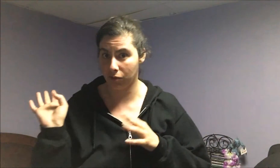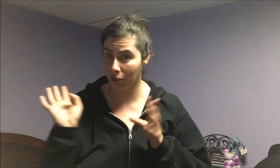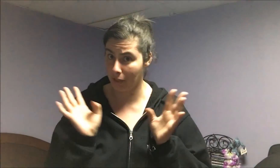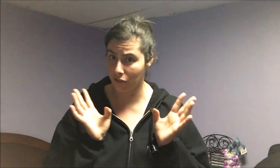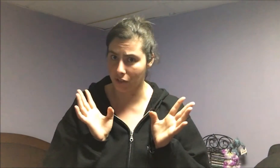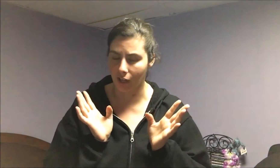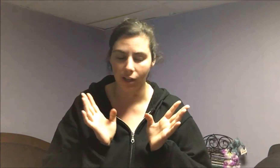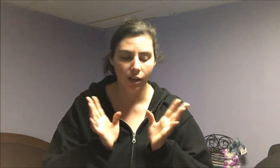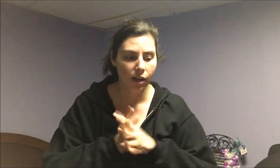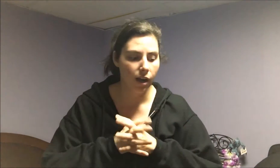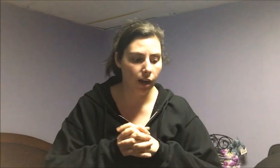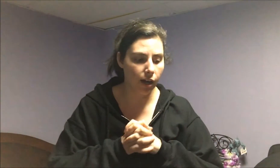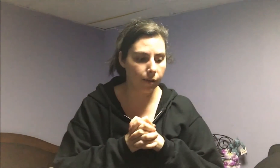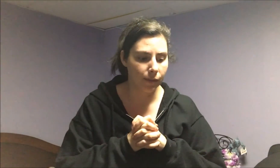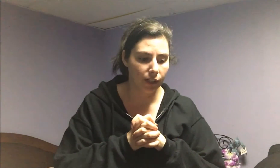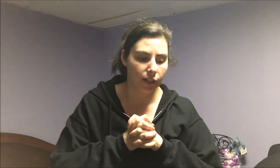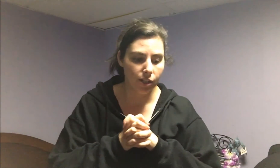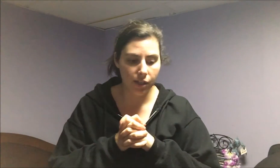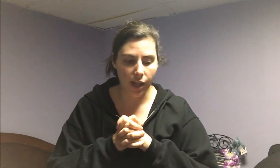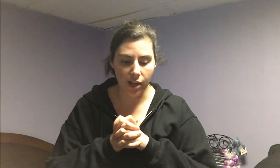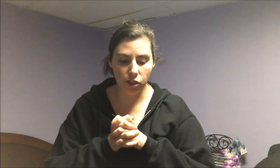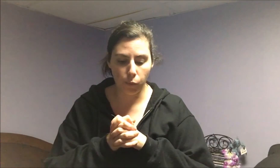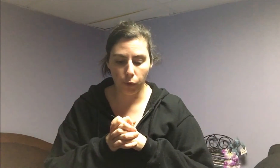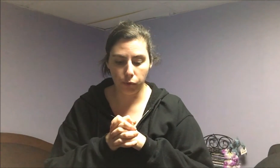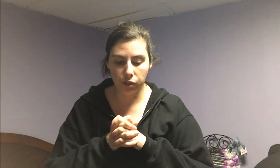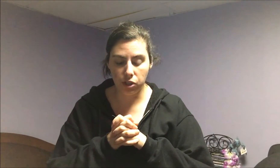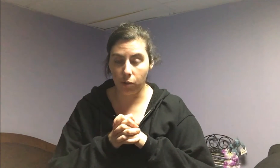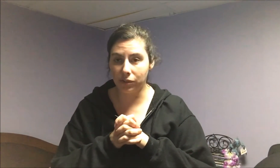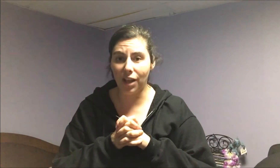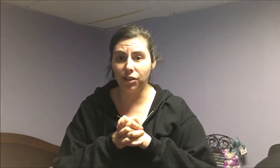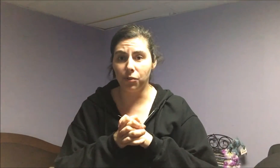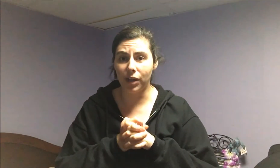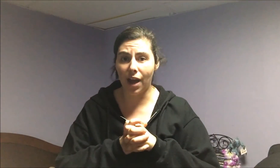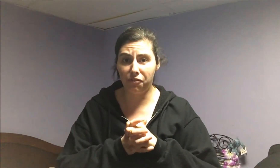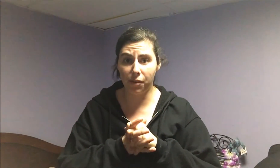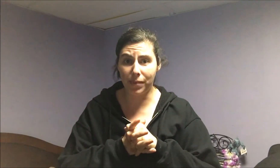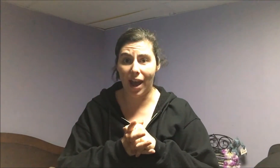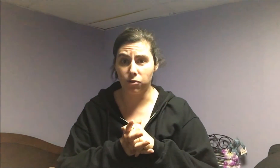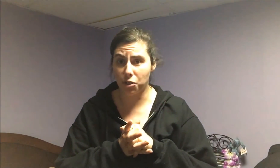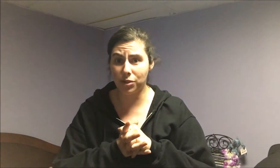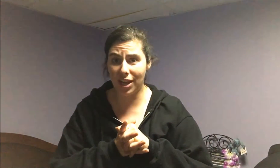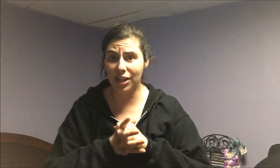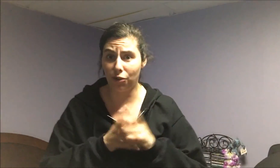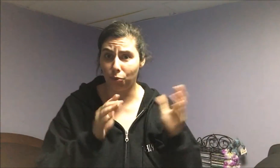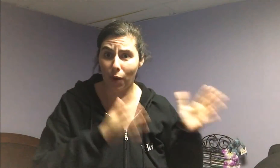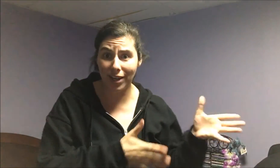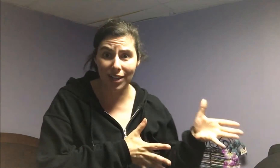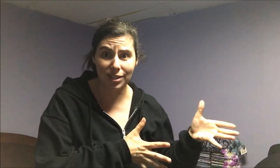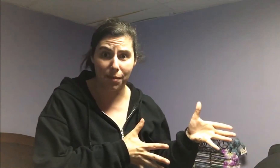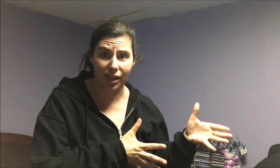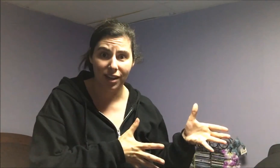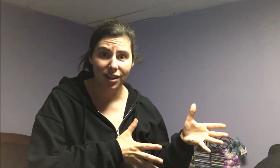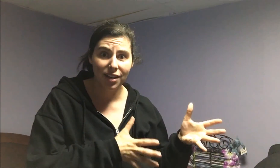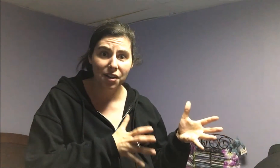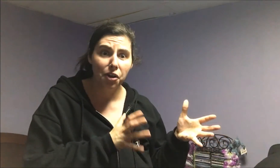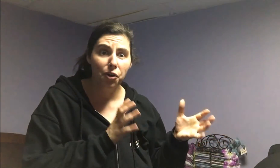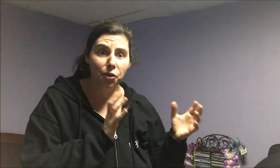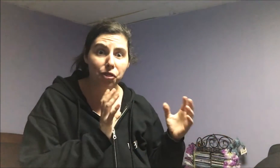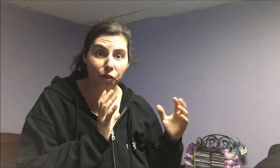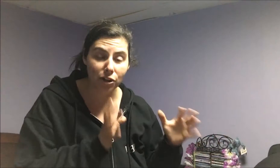gonna be interesting, that she will tell you that I flipped out. She was standing right next to me, thought